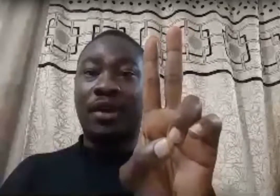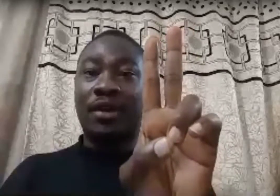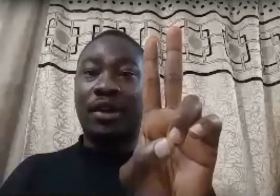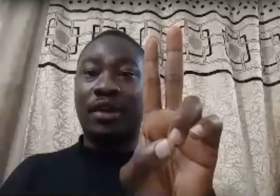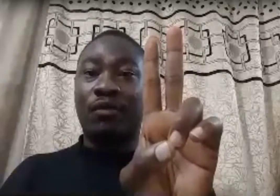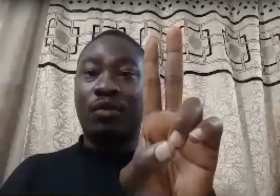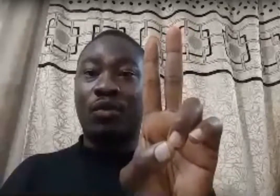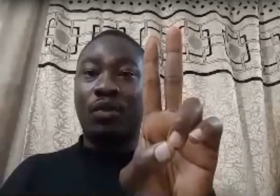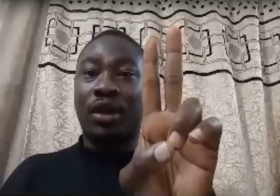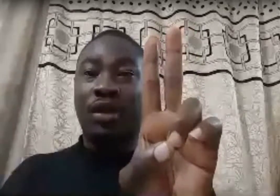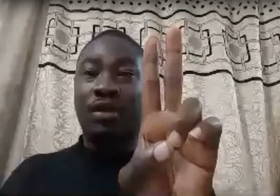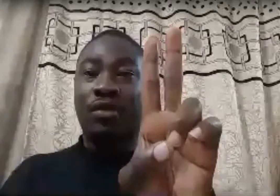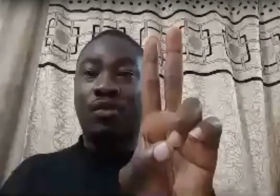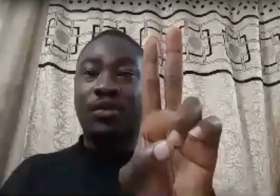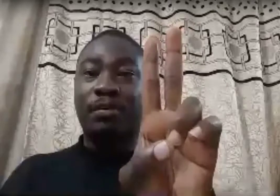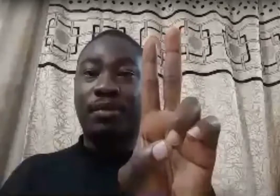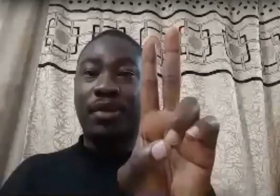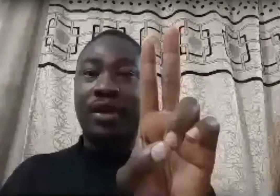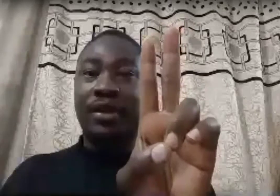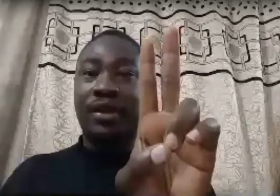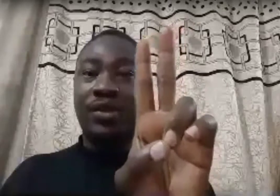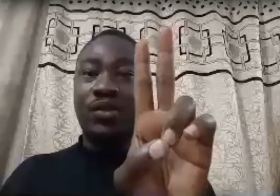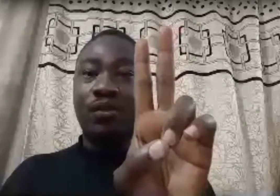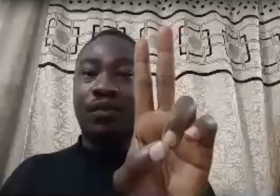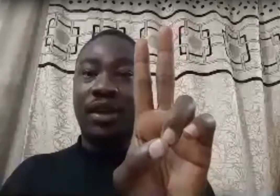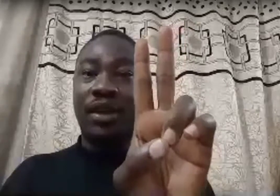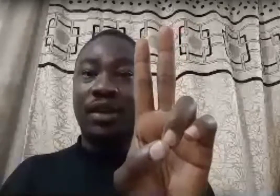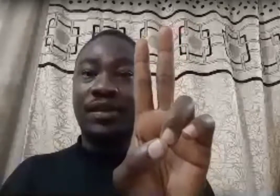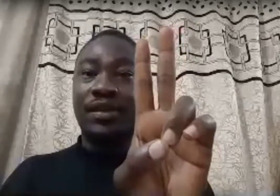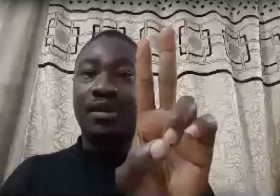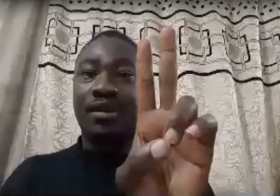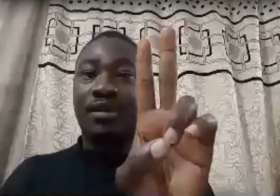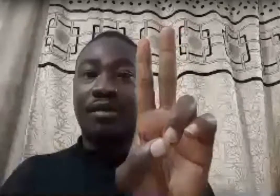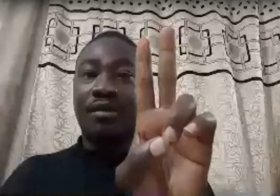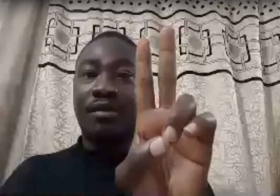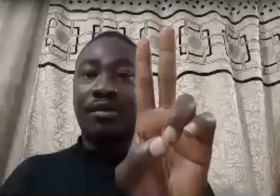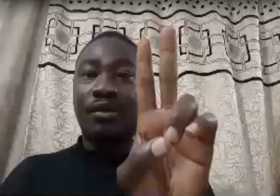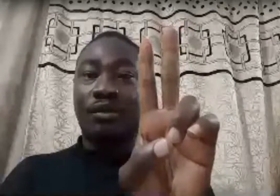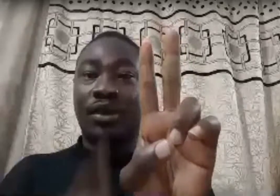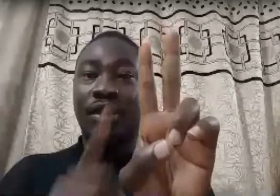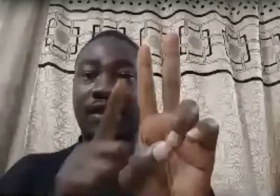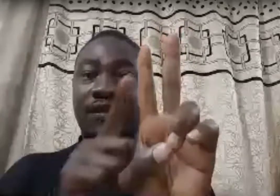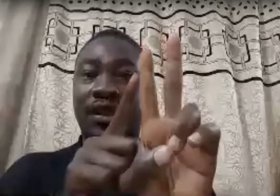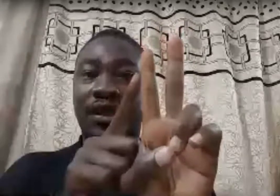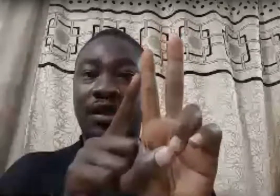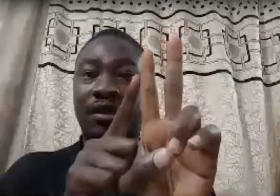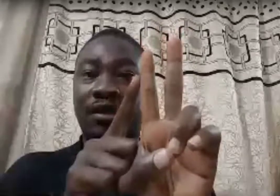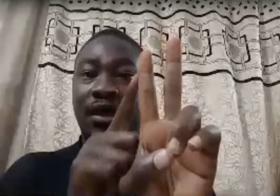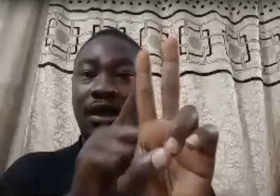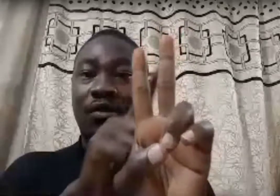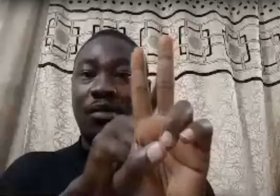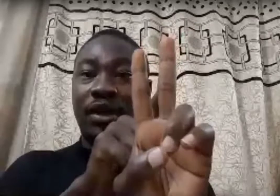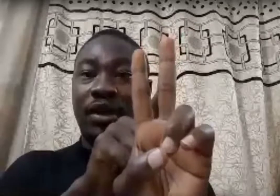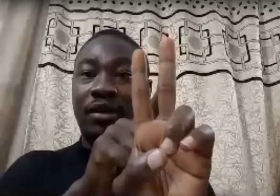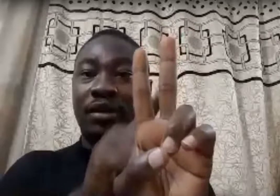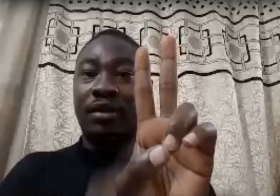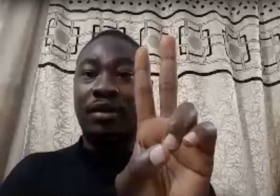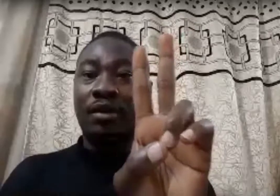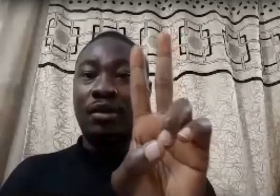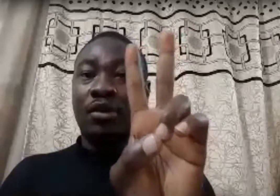way you spread these 2 fingers, your index finger and your middle finger. If you go this